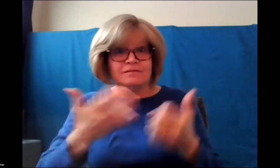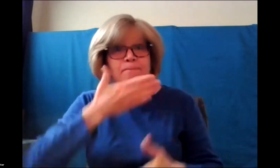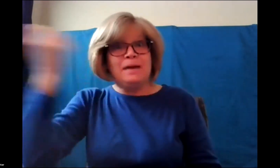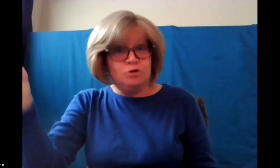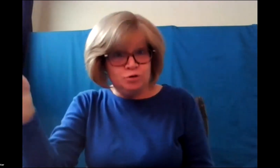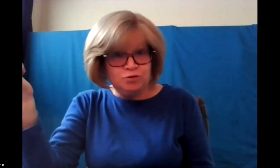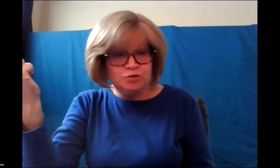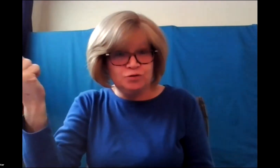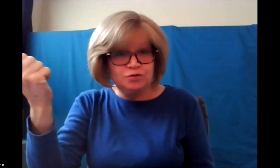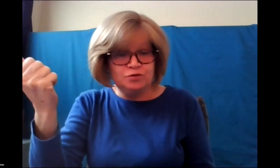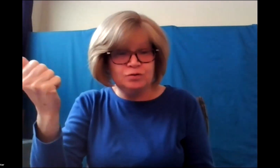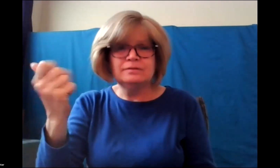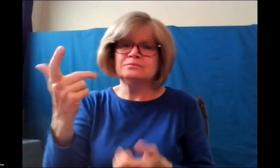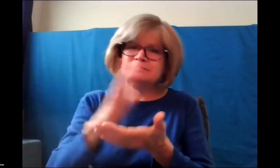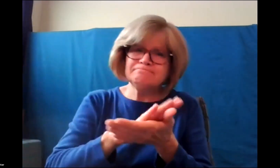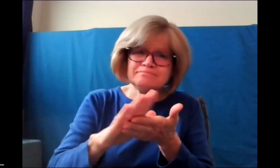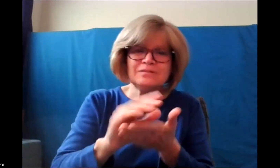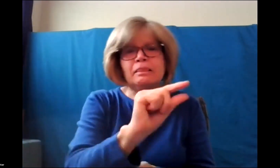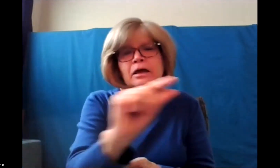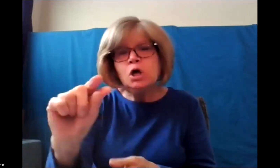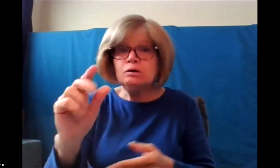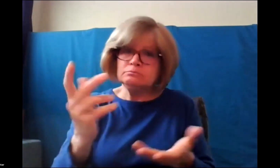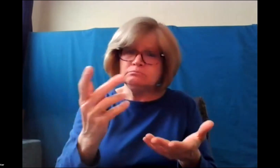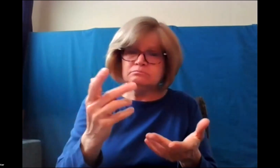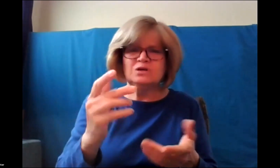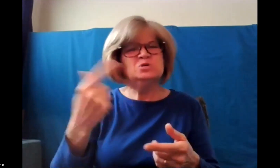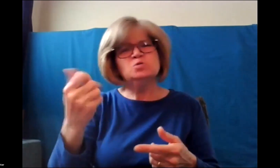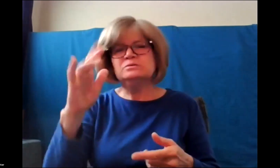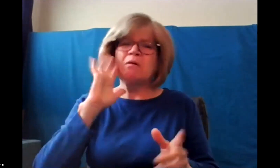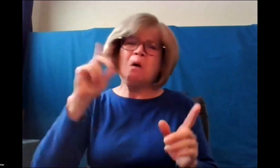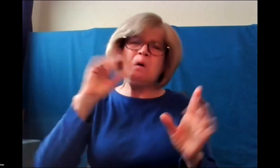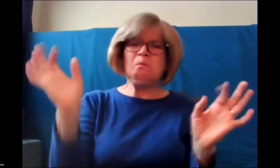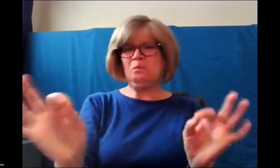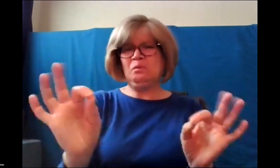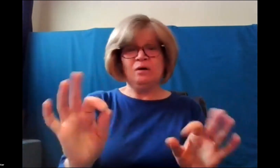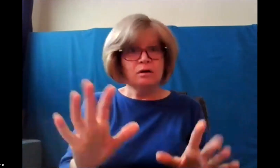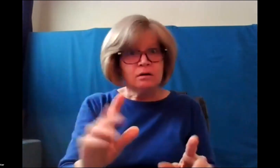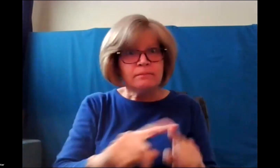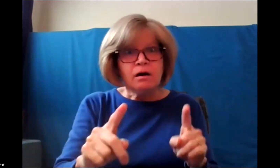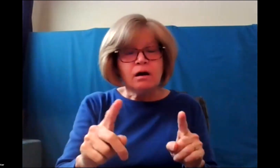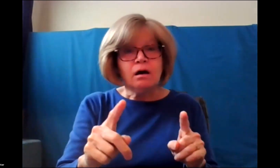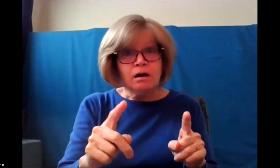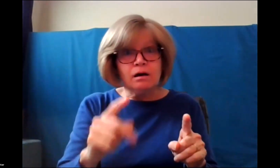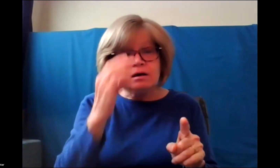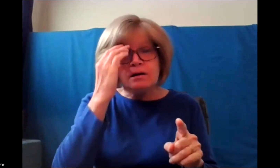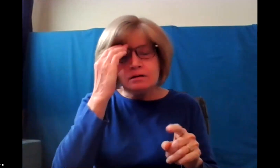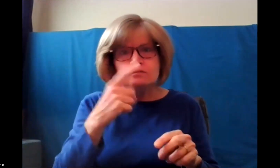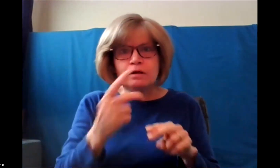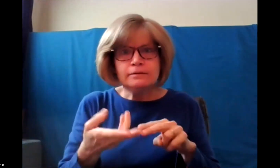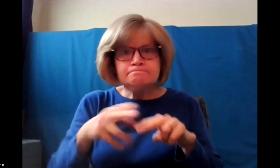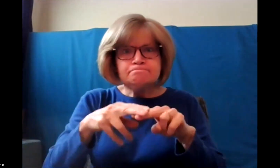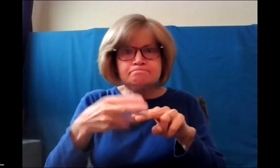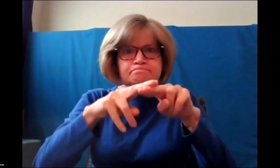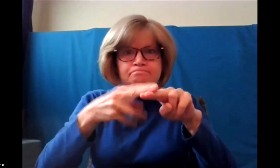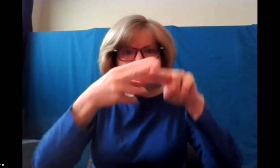Those little kindnesses, which George humbly discounted, added up, compiling